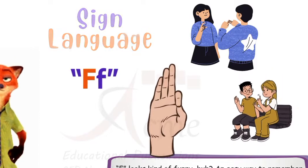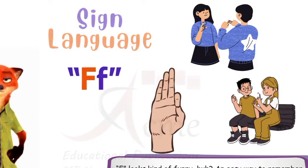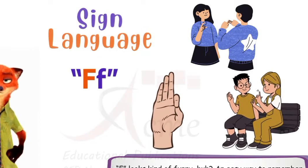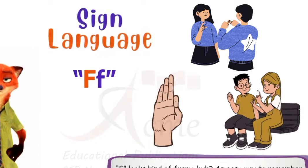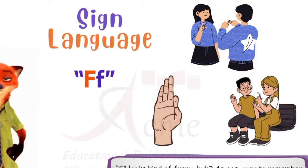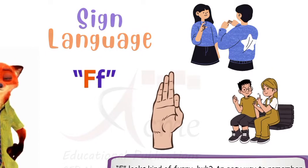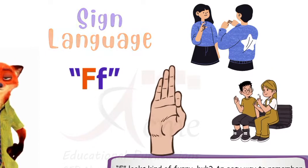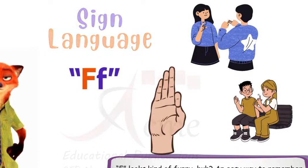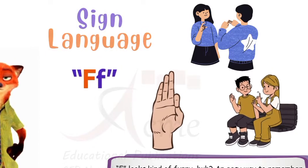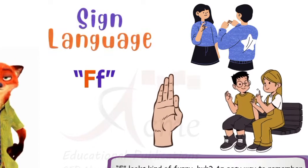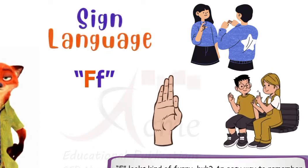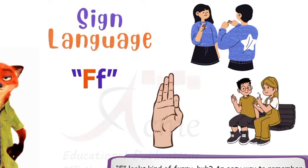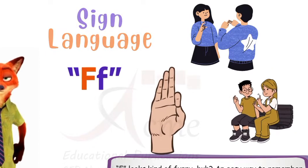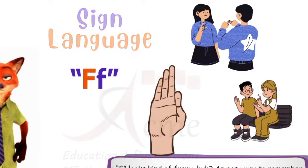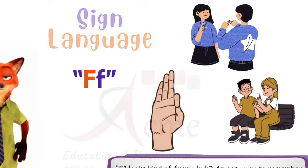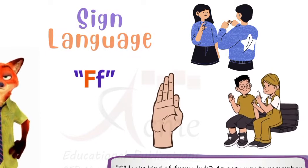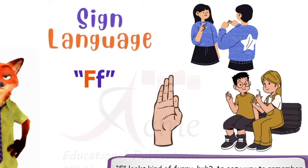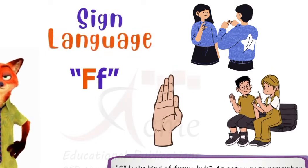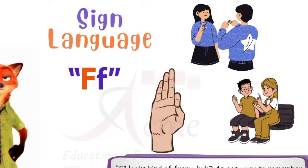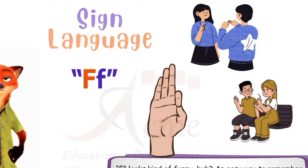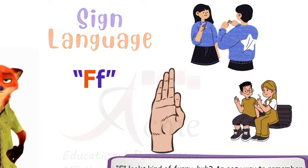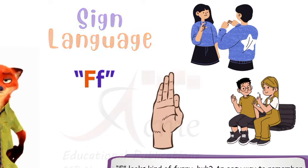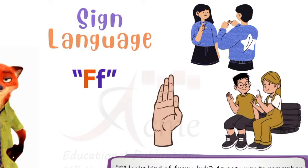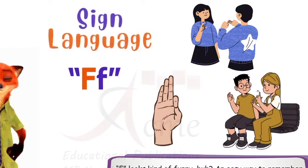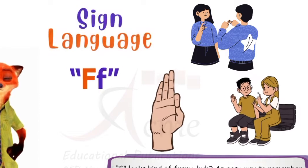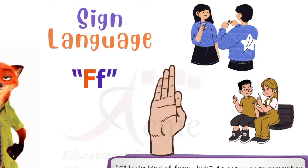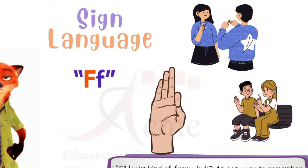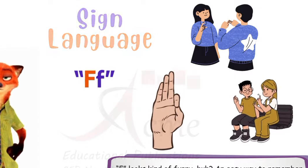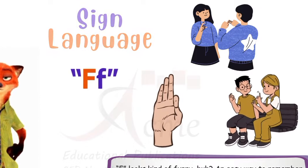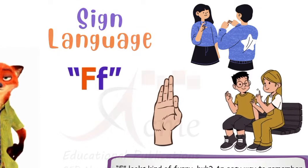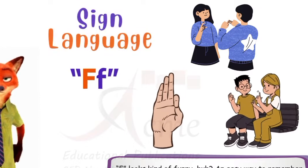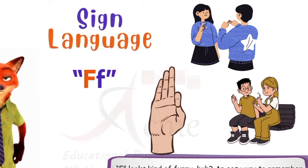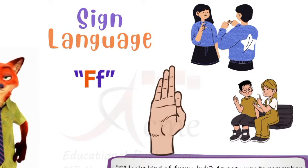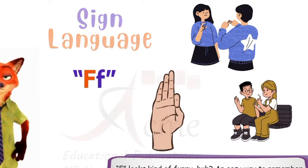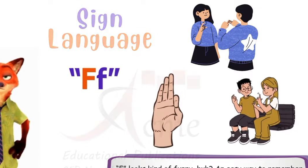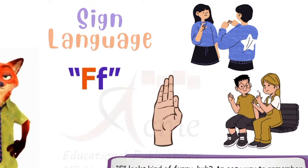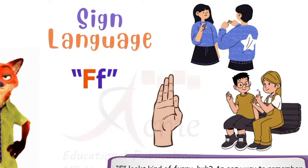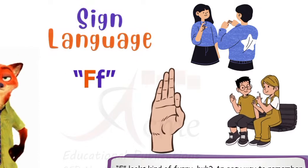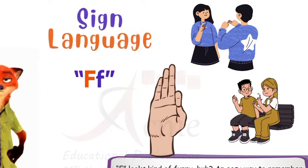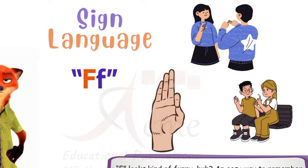F is that your index finger and thumb will meet and your other fingers will stay out like feathers.